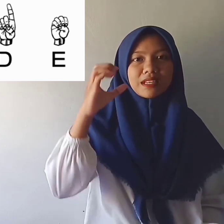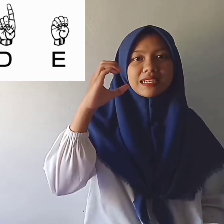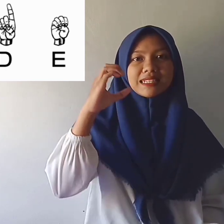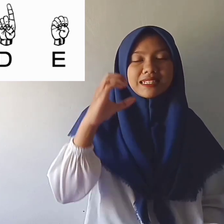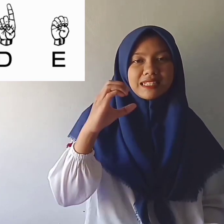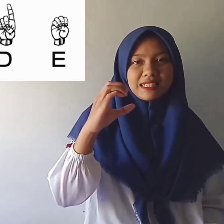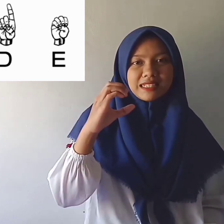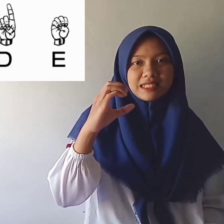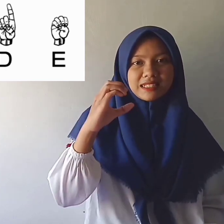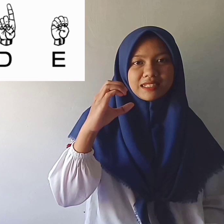C,